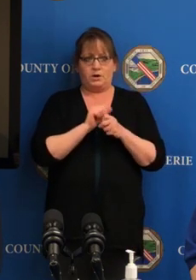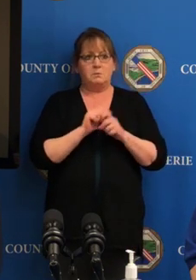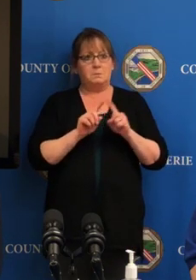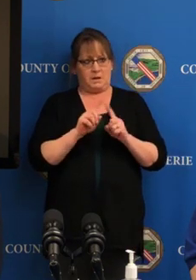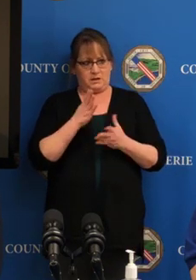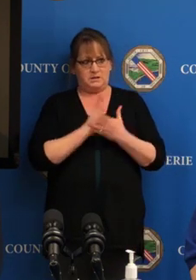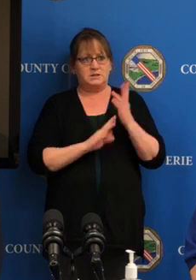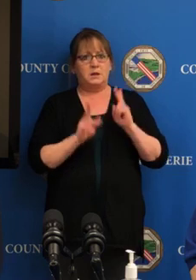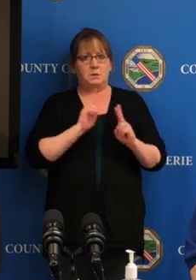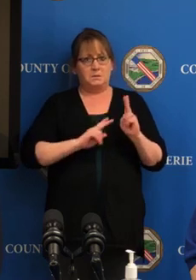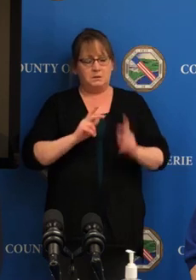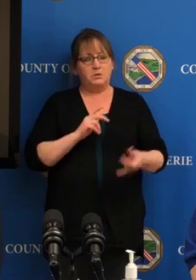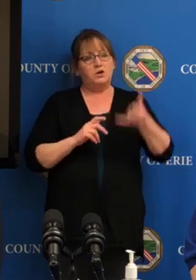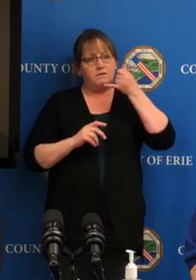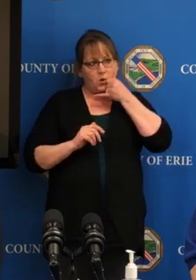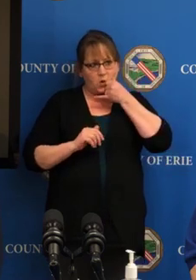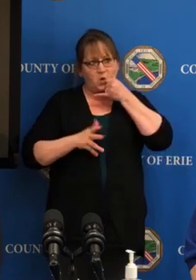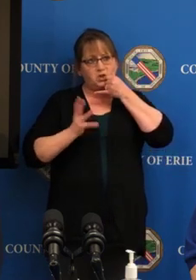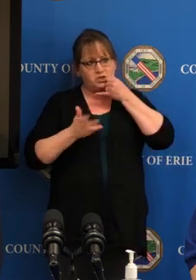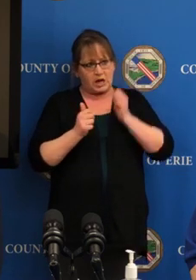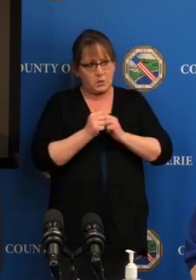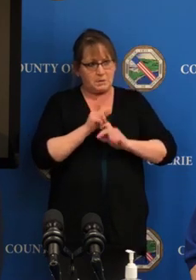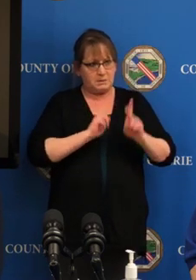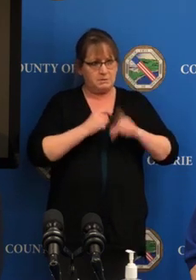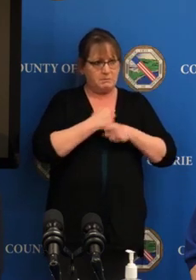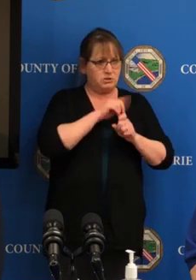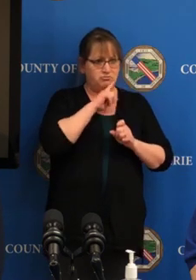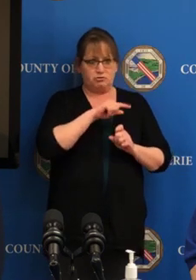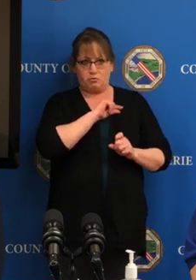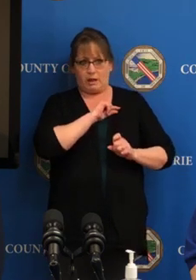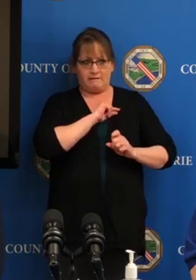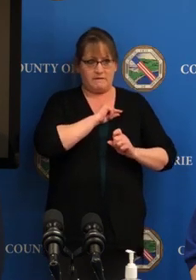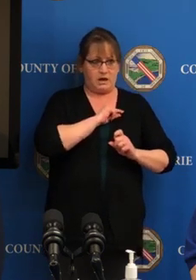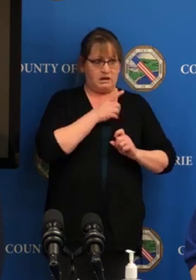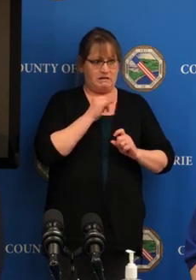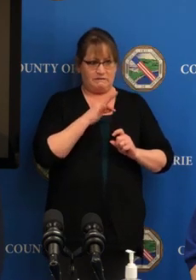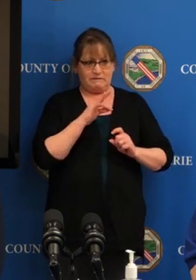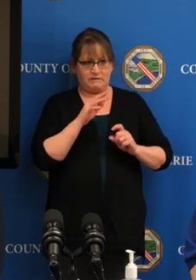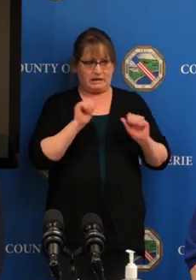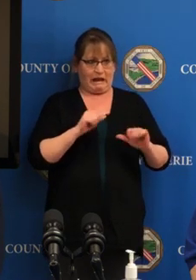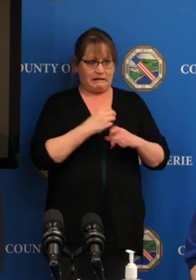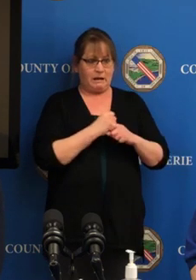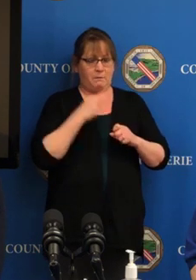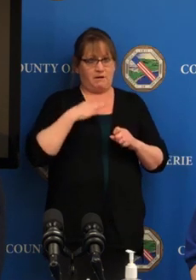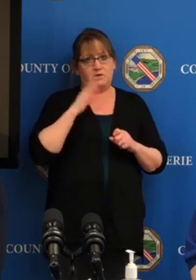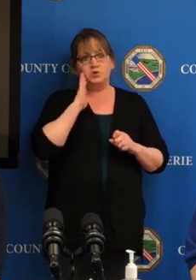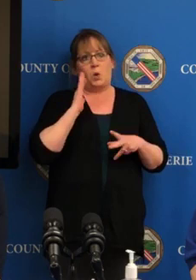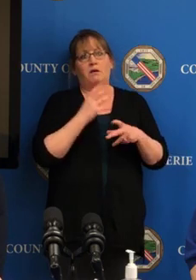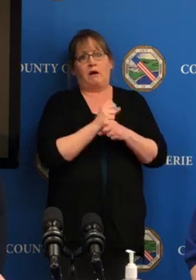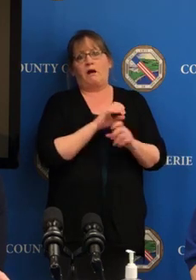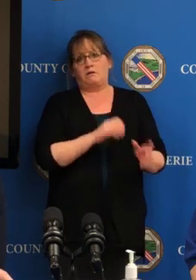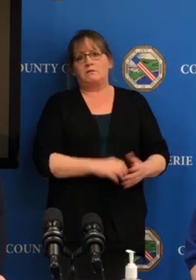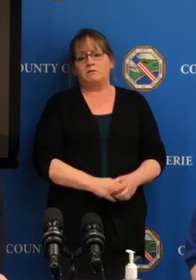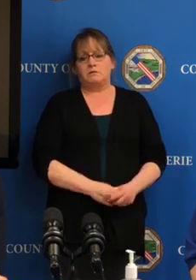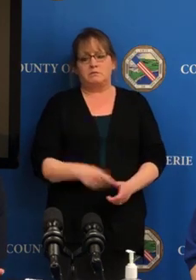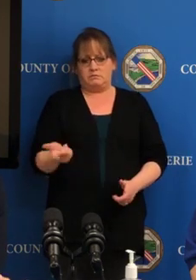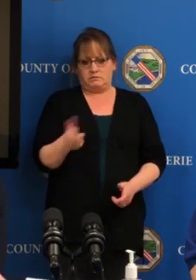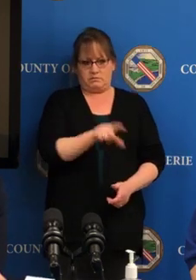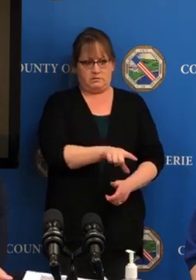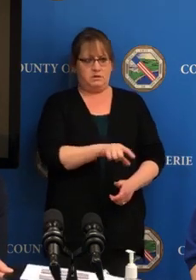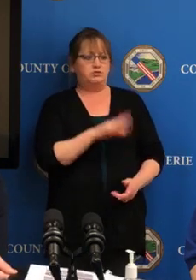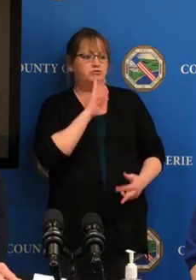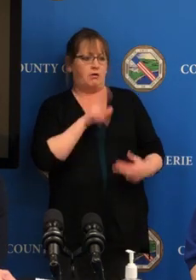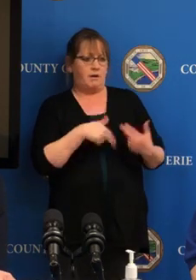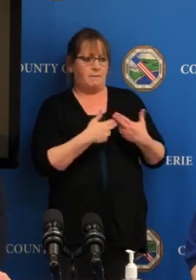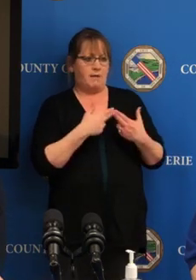taking applications, reviewing them, and making certain that people who qualify for benefits will get them. With that, I'm going to turn over to Commissioner David Shank to talk a little bit about